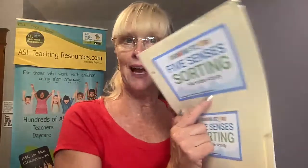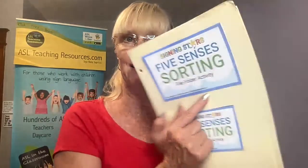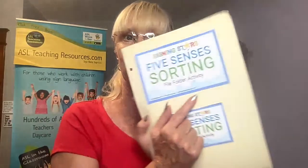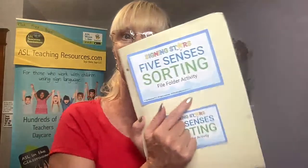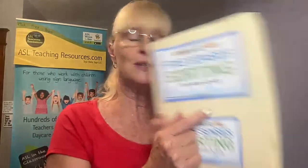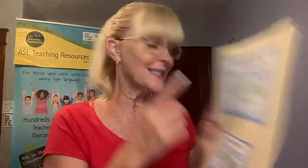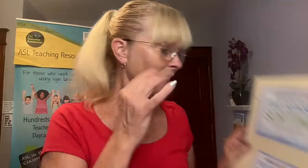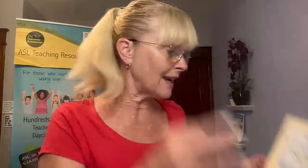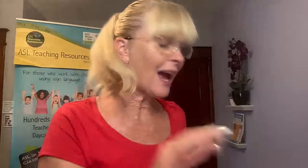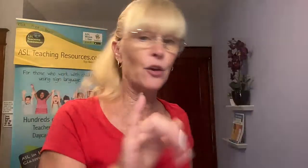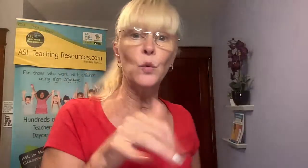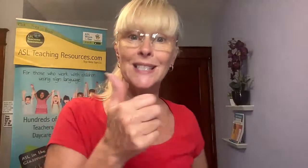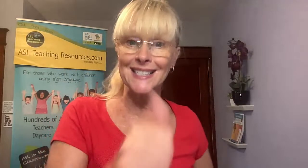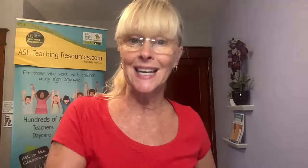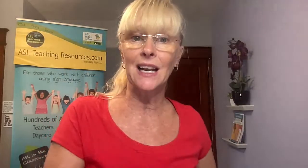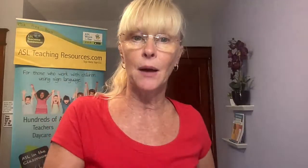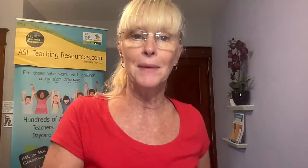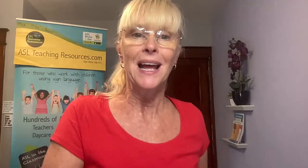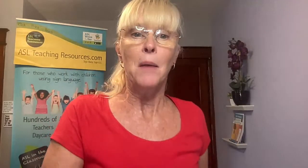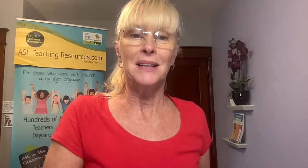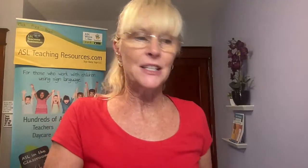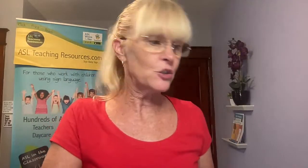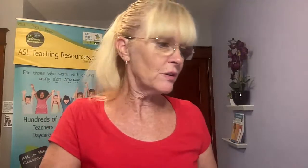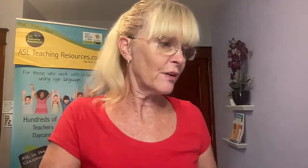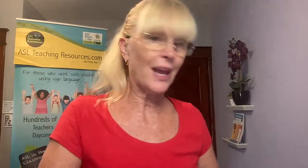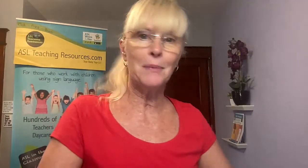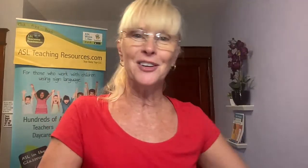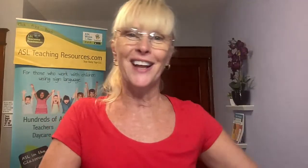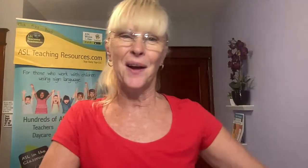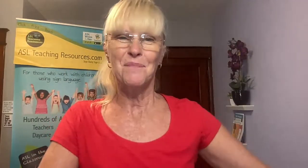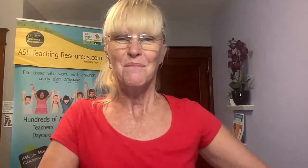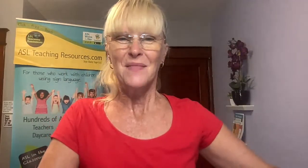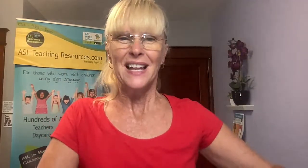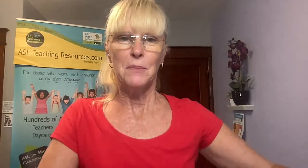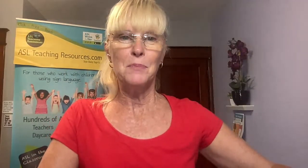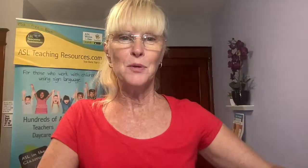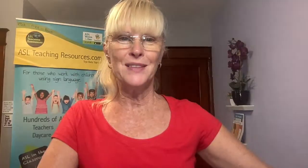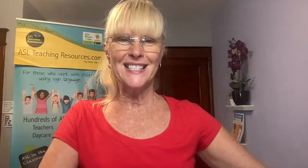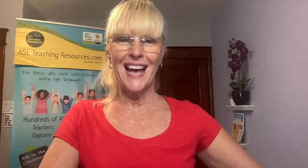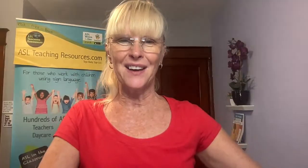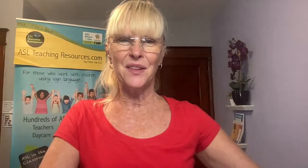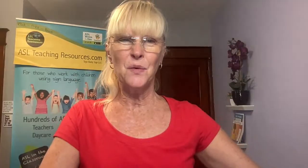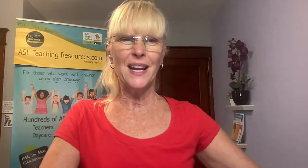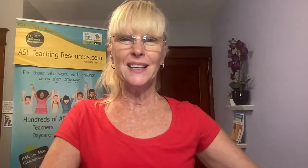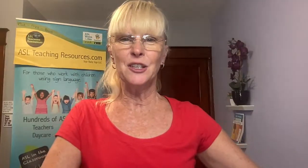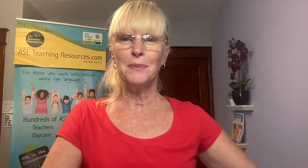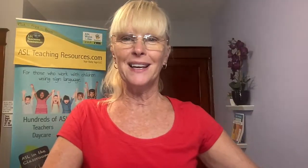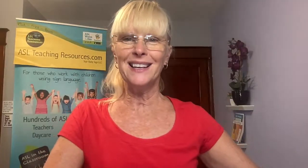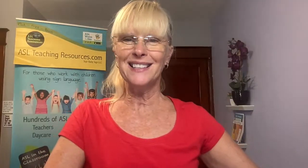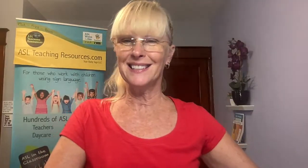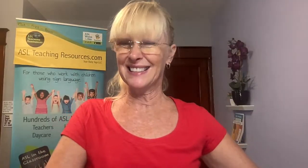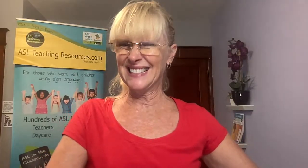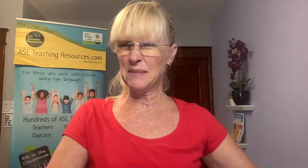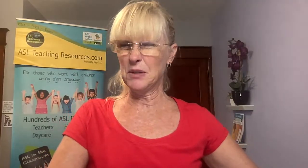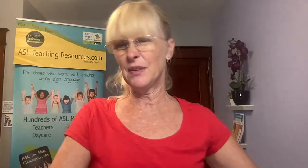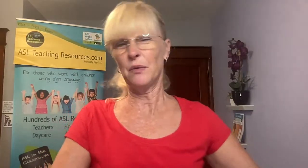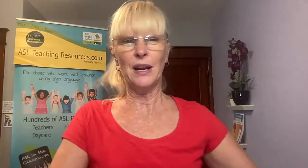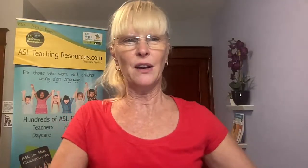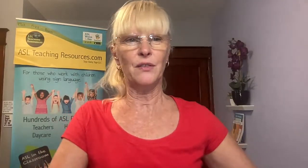And you decide how you want to set it up. But let's do the vocabulary now. Let me move this out of the way a little bit. I'll move it right over